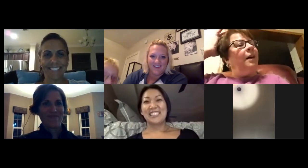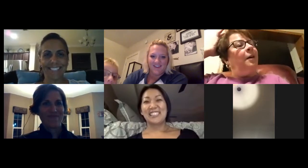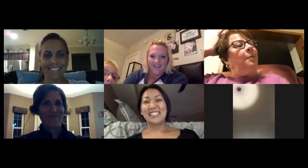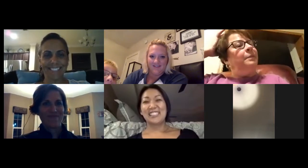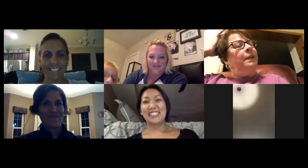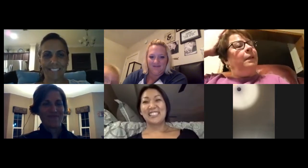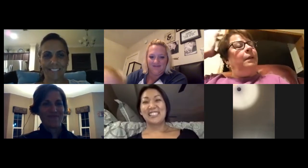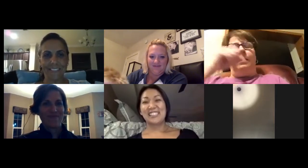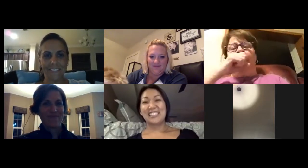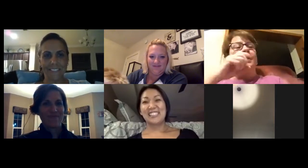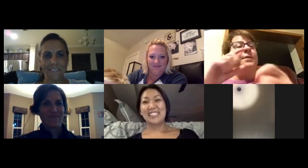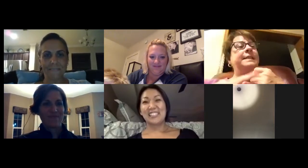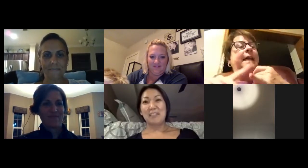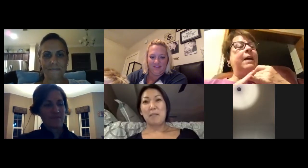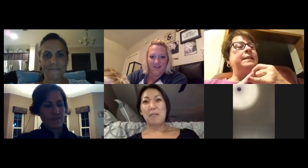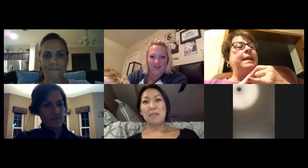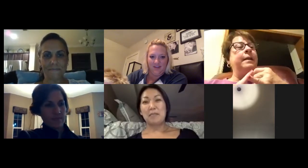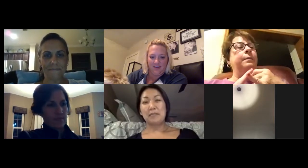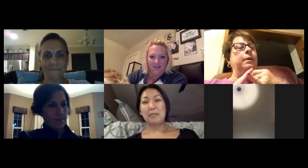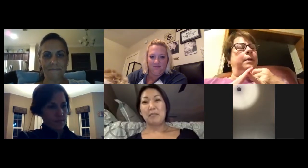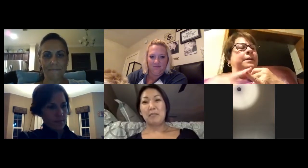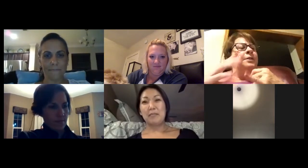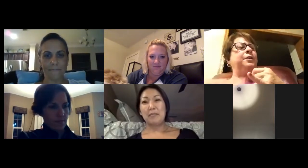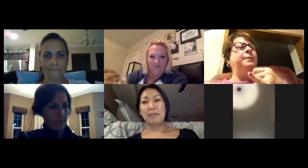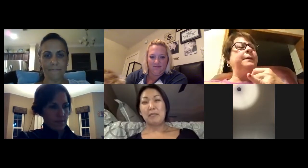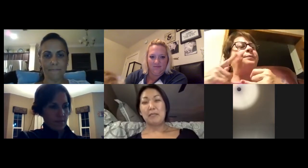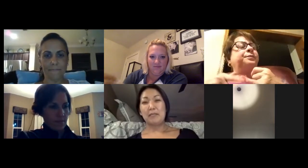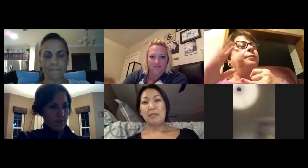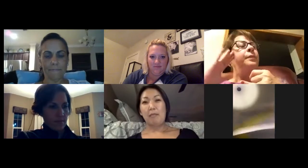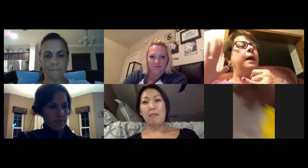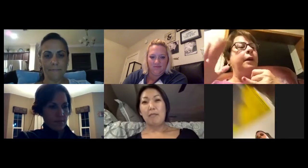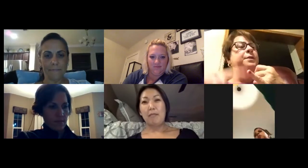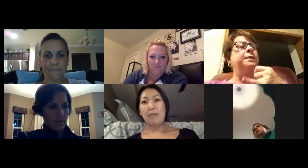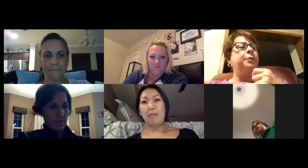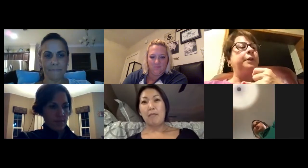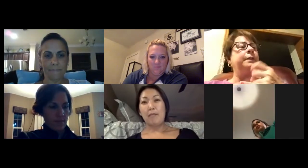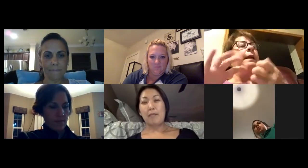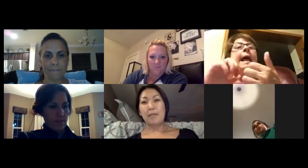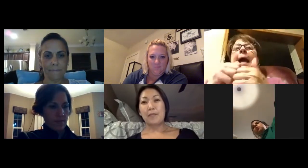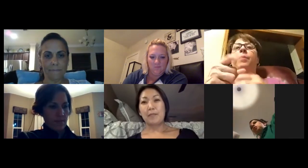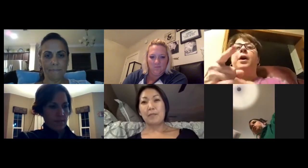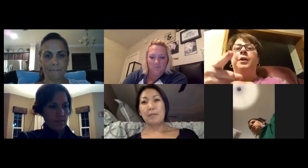um so I would say excuse me. Hello is important. How are